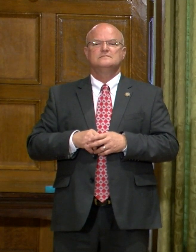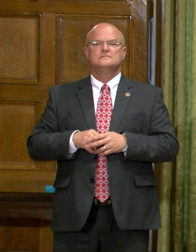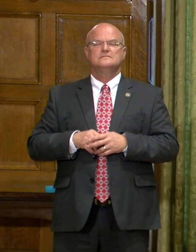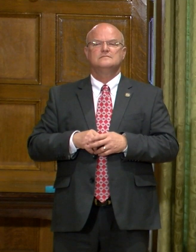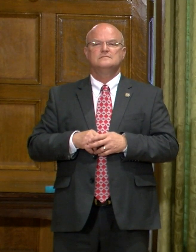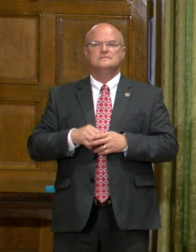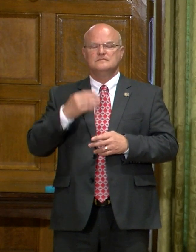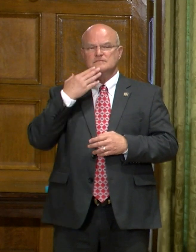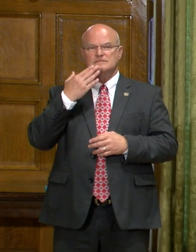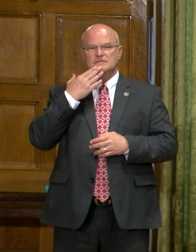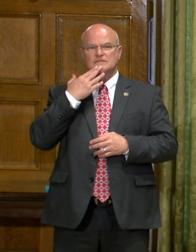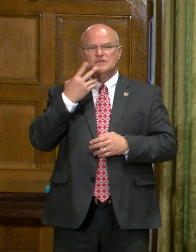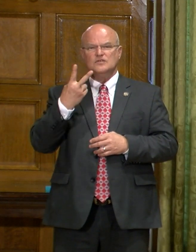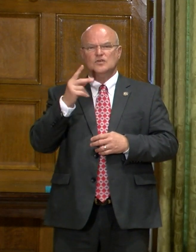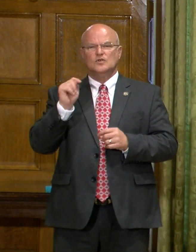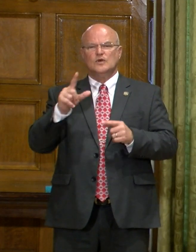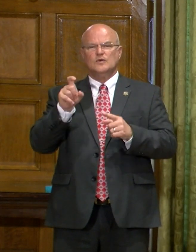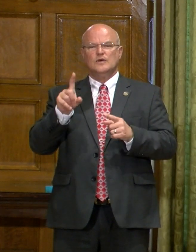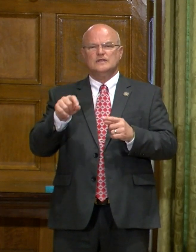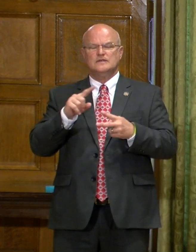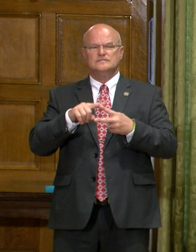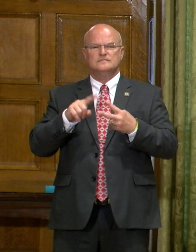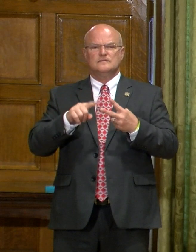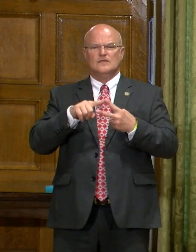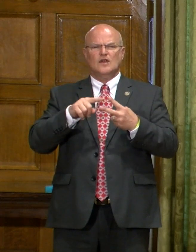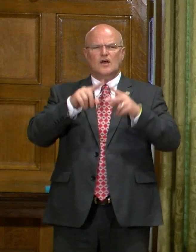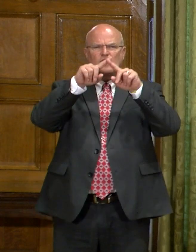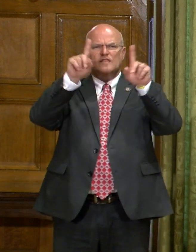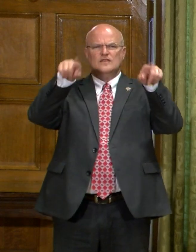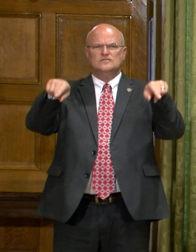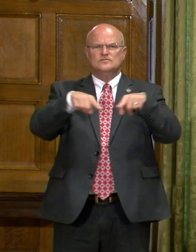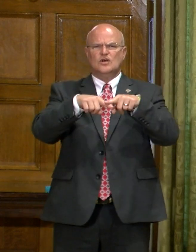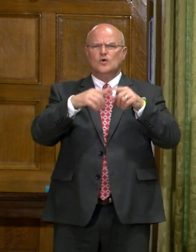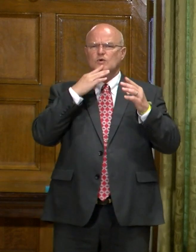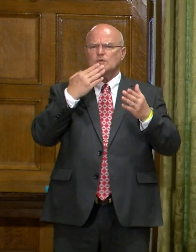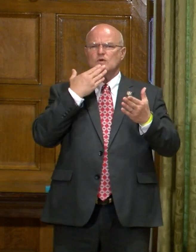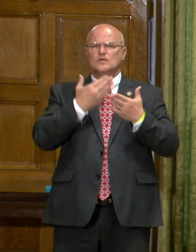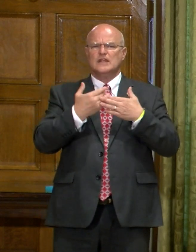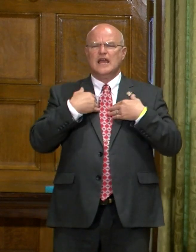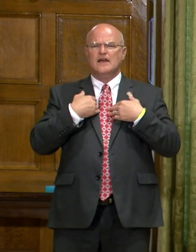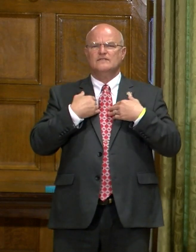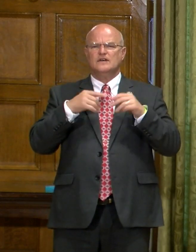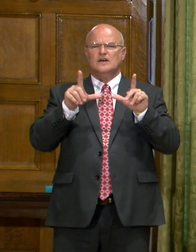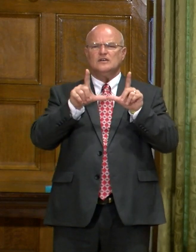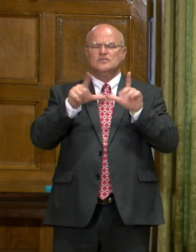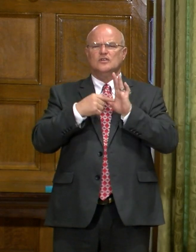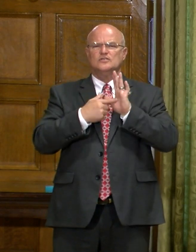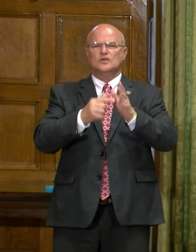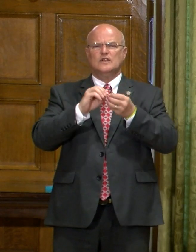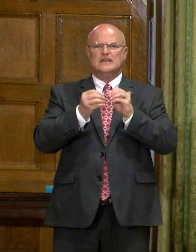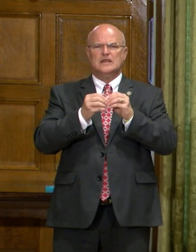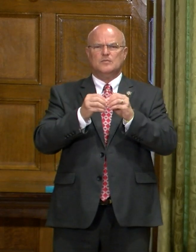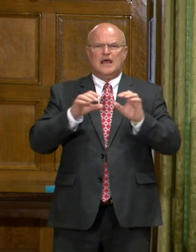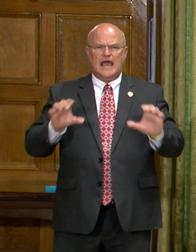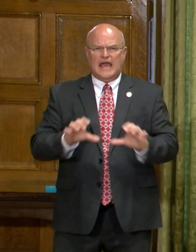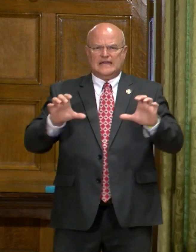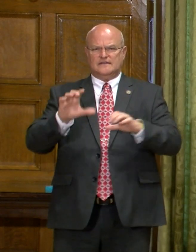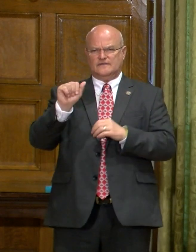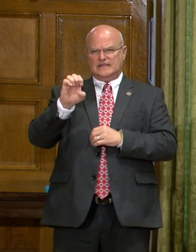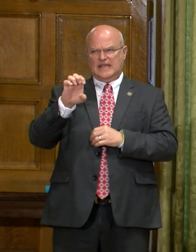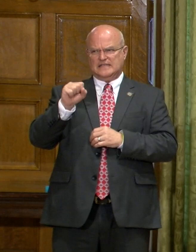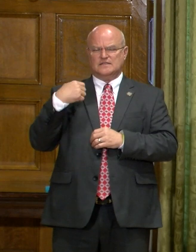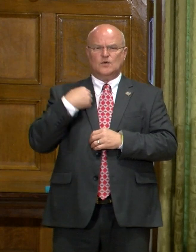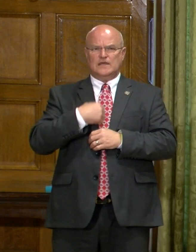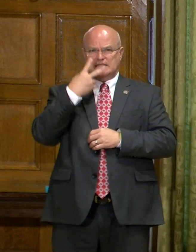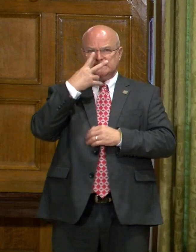Good afternoon. Thank you. Two quick questions. One is, with all the charts that you show, would it be instructive to have a chart going forward that shows the number of active cases